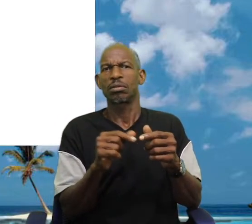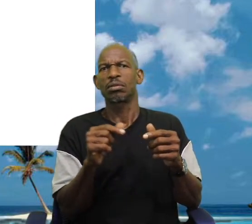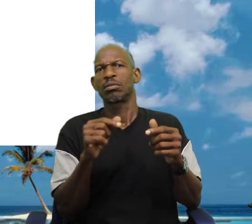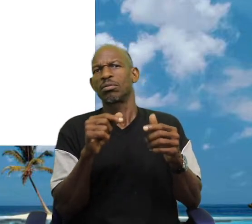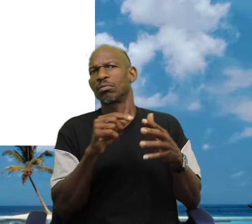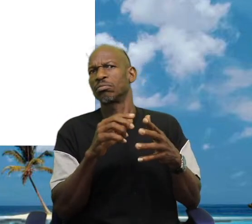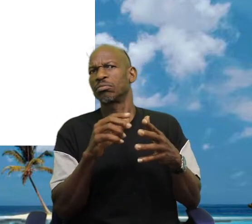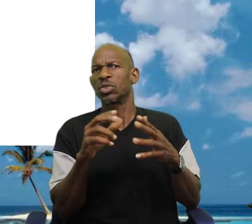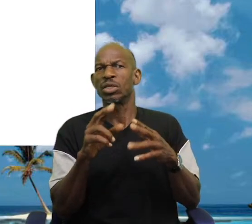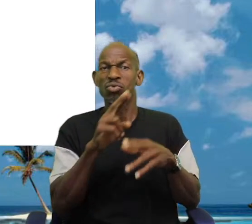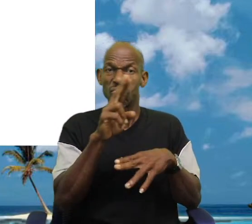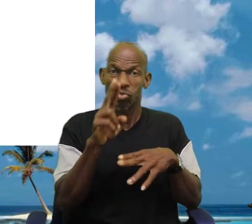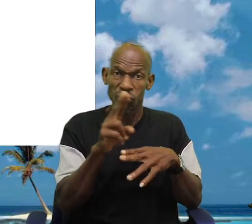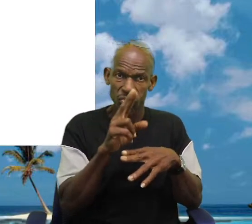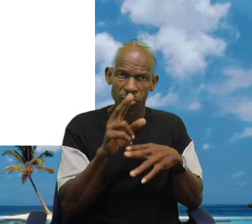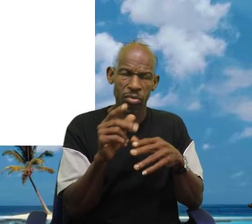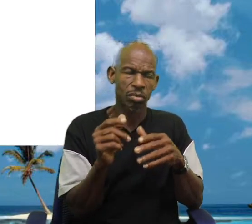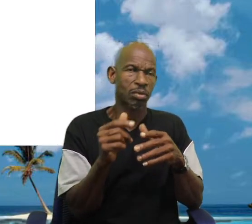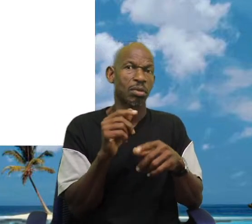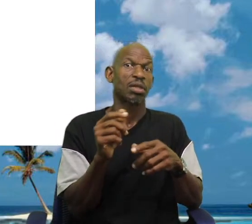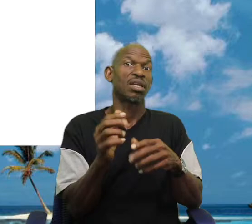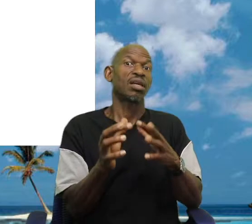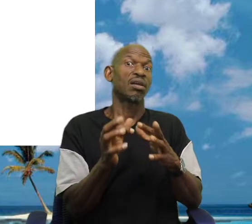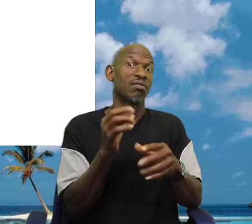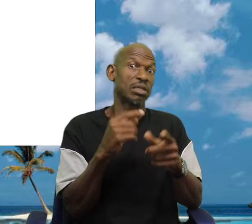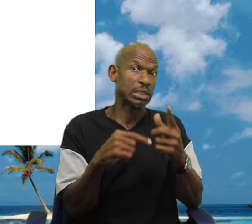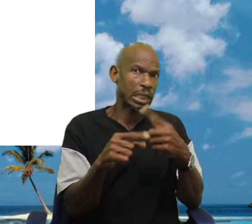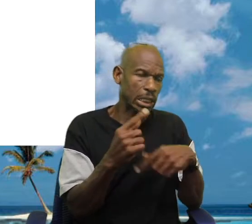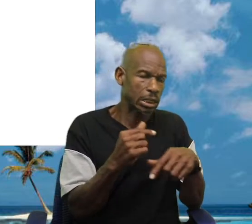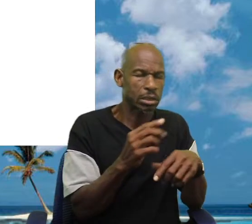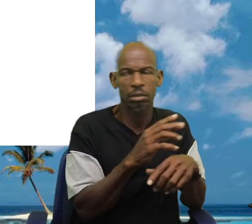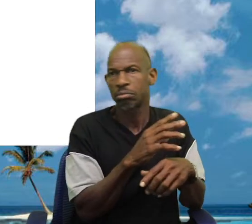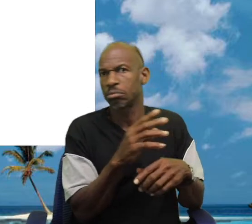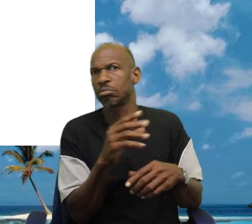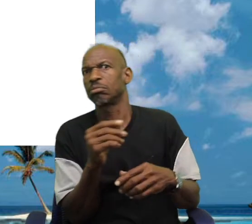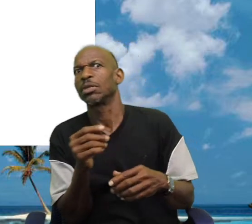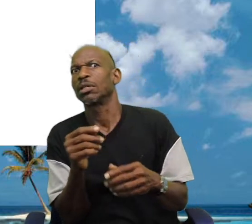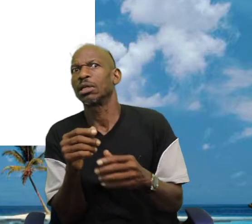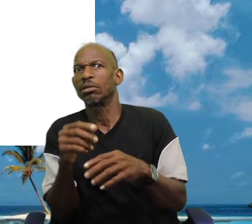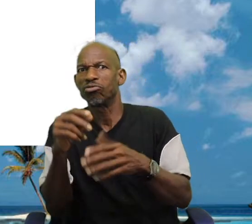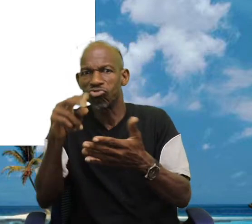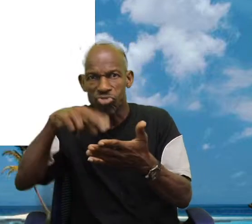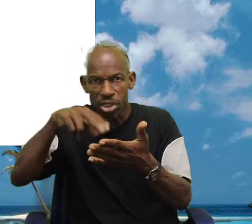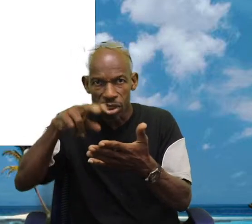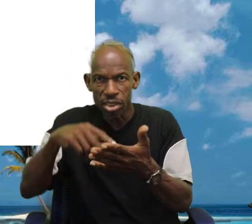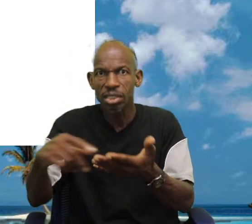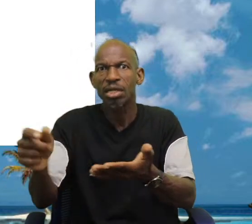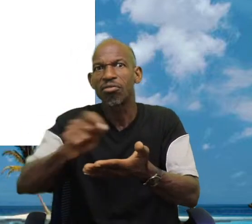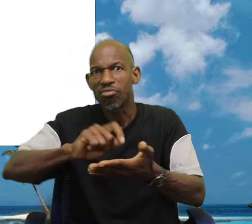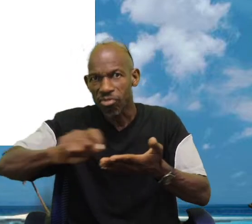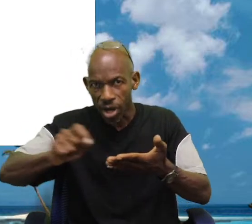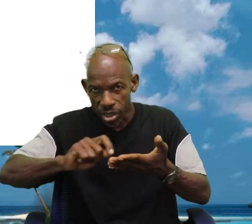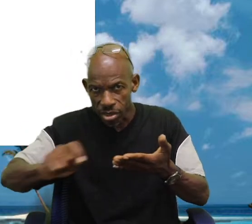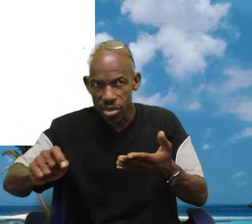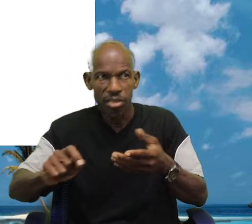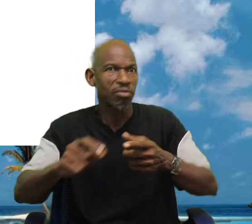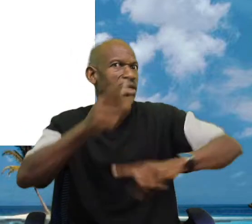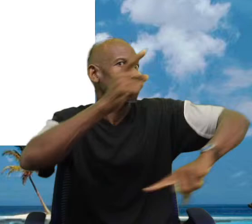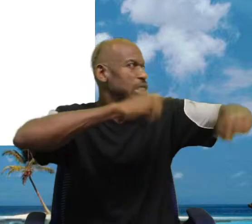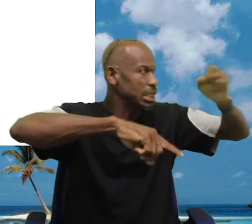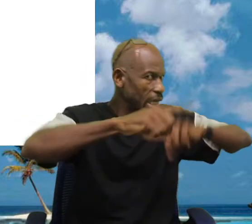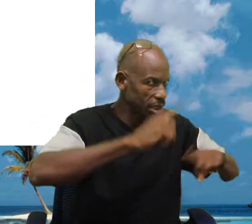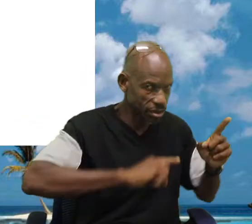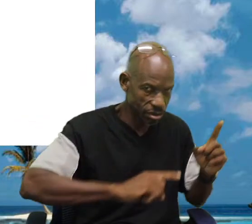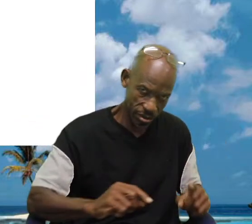and sign. So adjectives, as I said before, adjectives are words used to